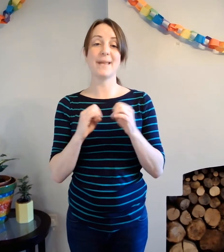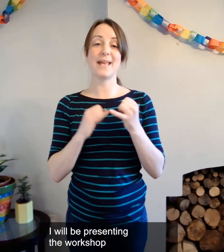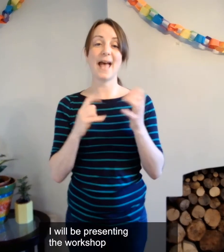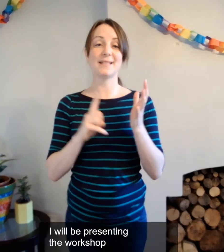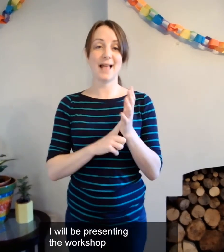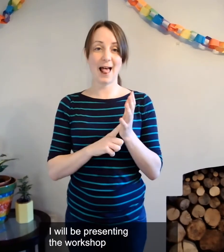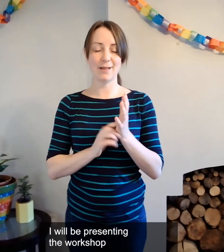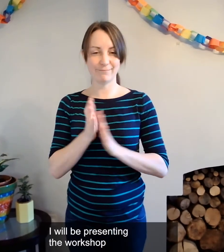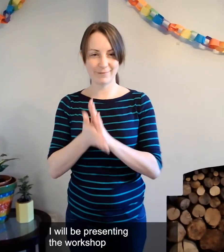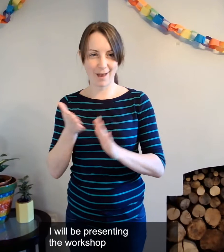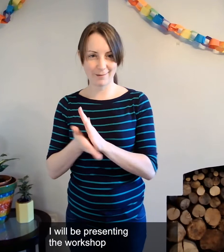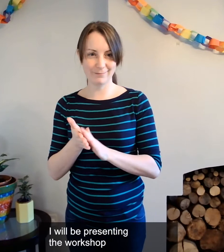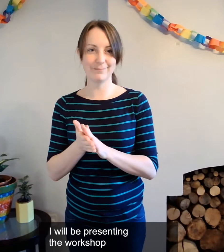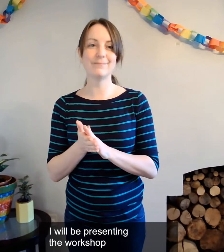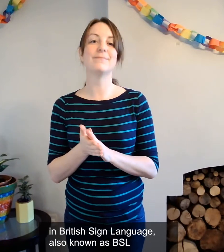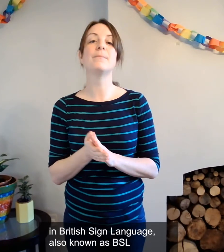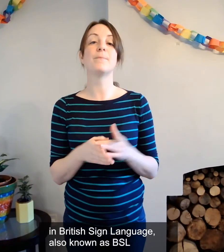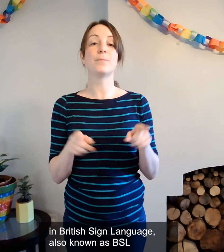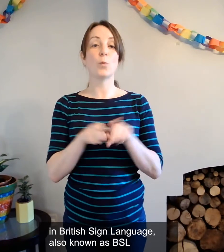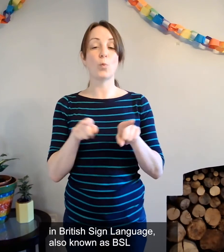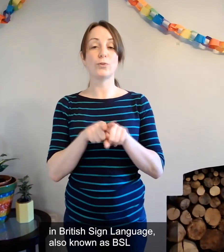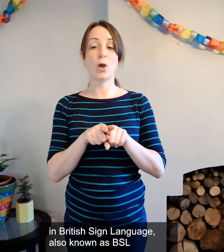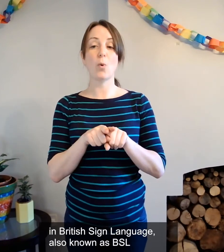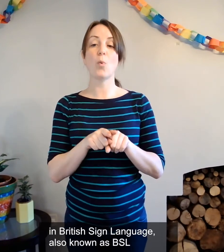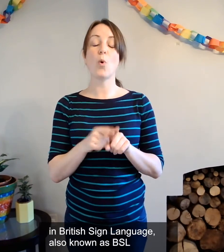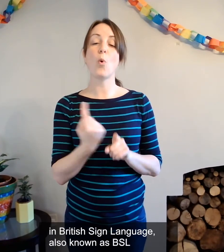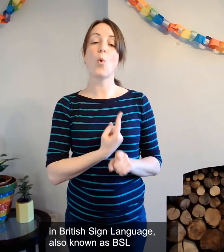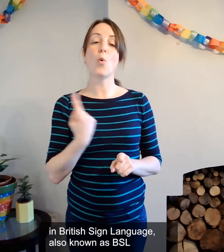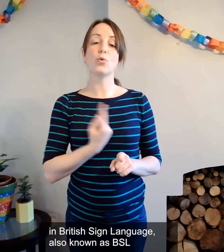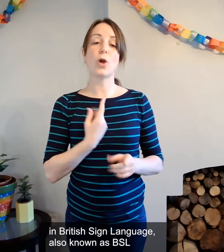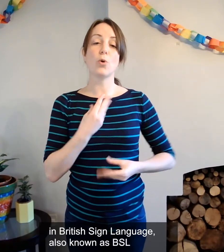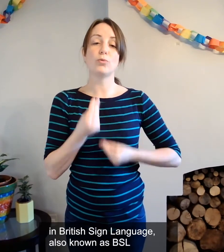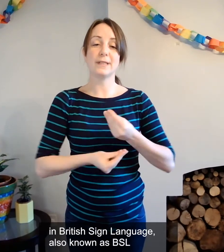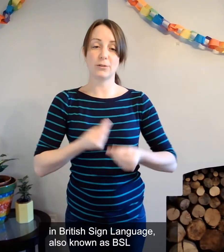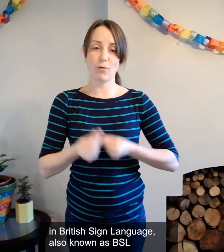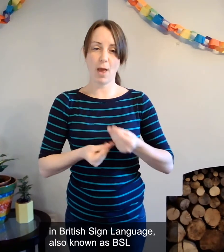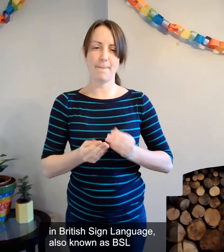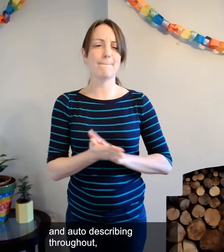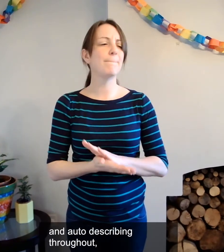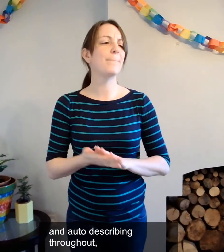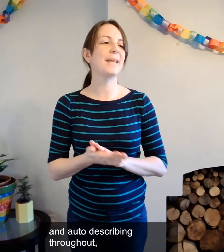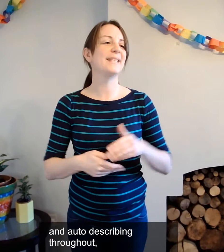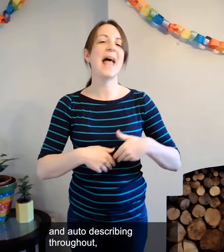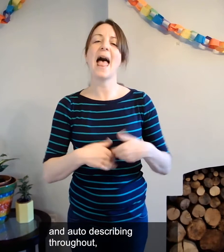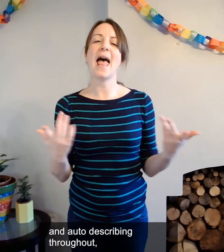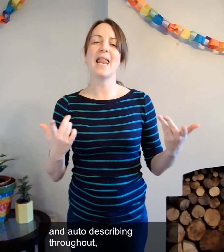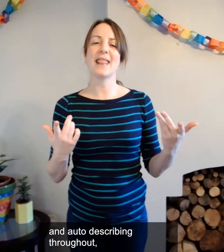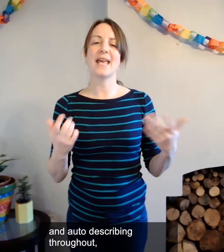I will be presenting the workshop in British Sign Language, also known as BSL, and auto-describing